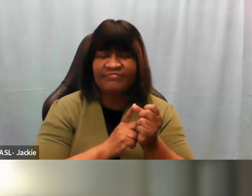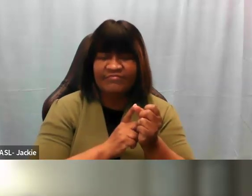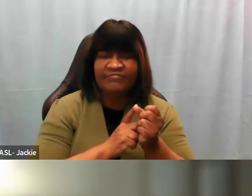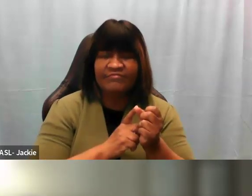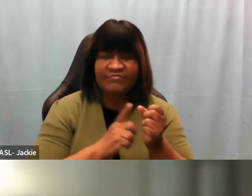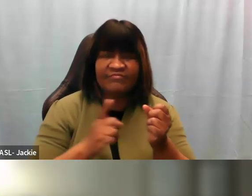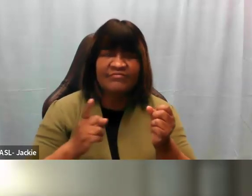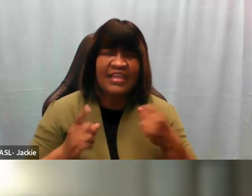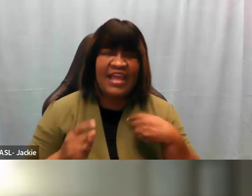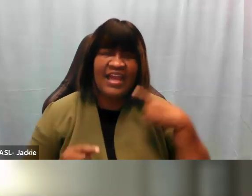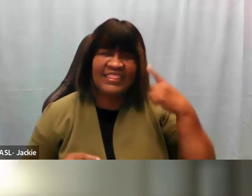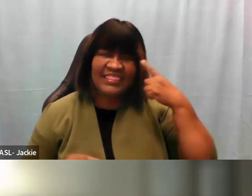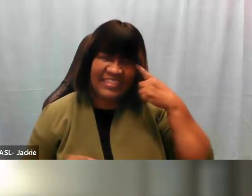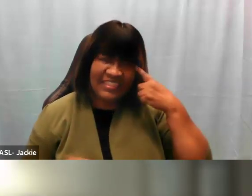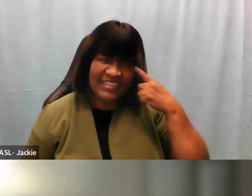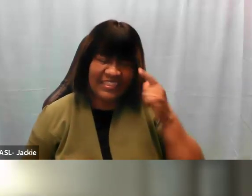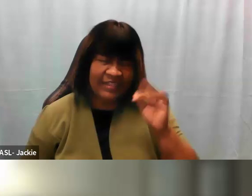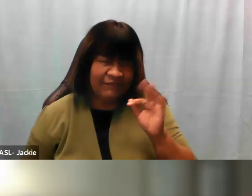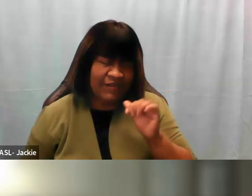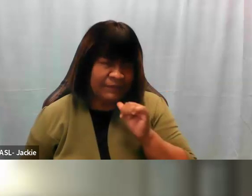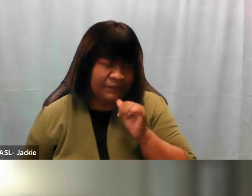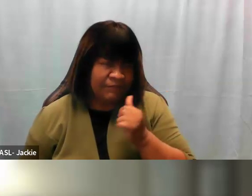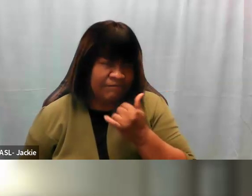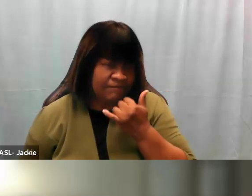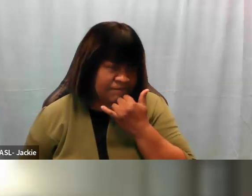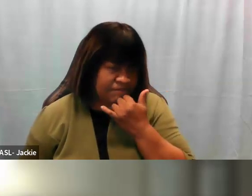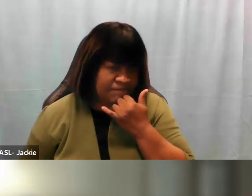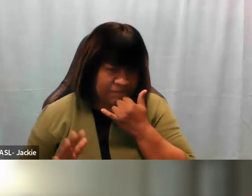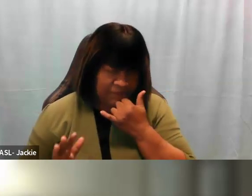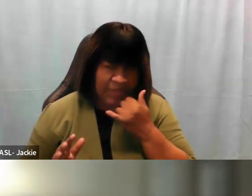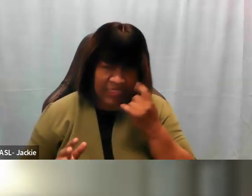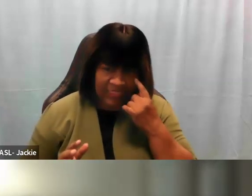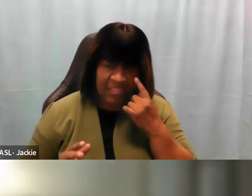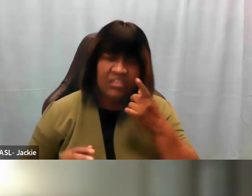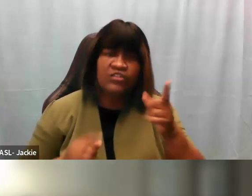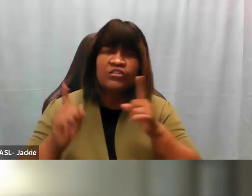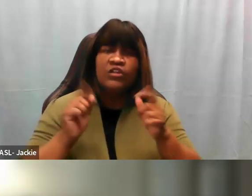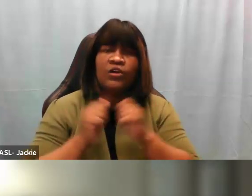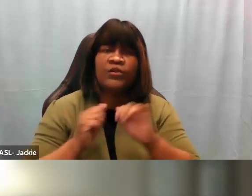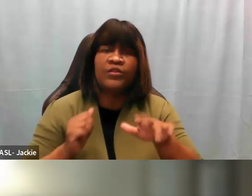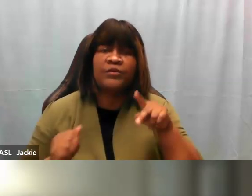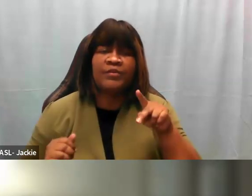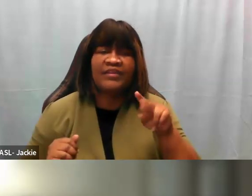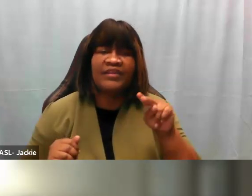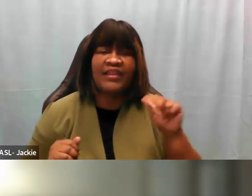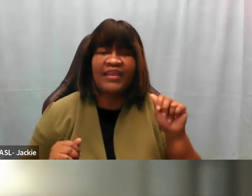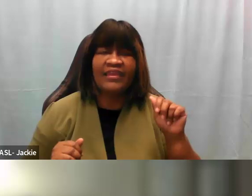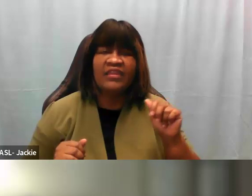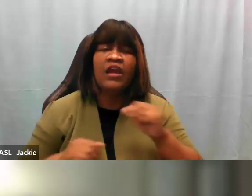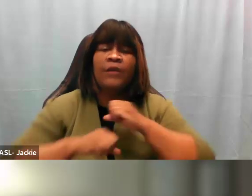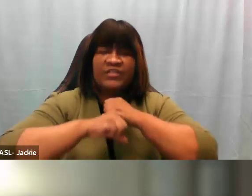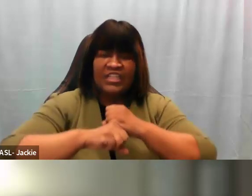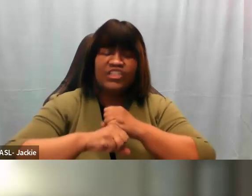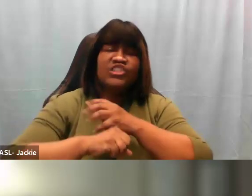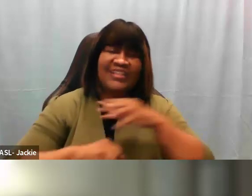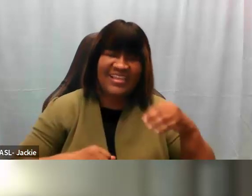I think if I'm not mistaken, you can also talk with your P&A system, protection and advocacy